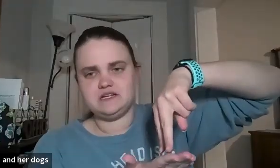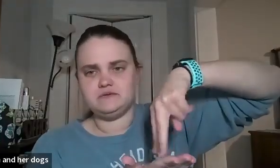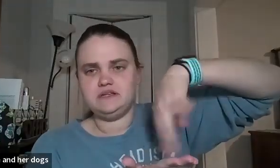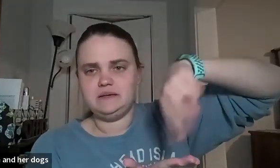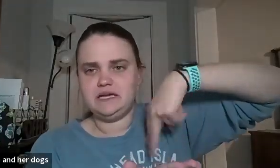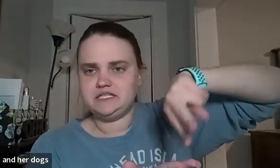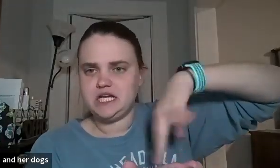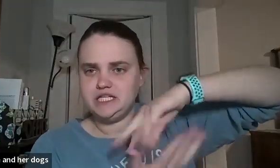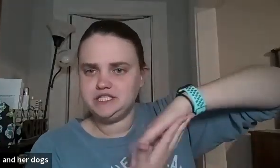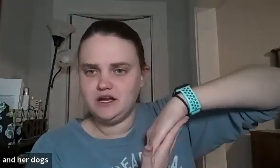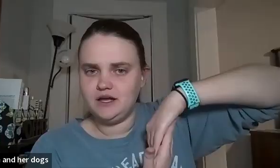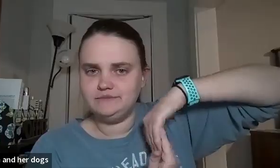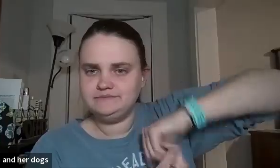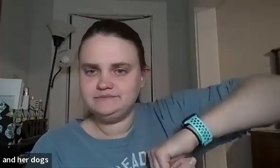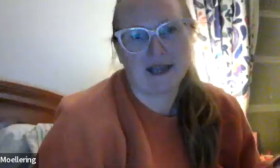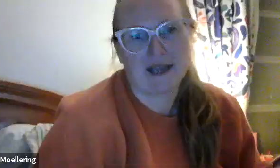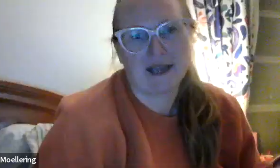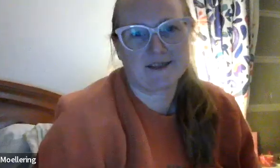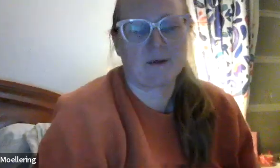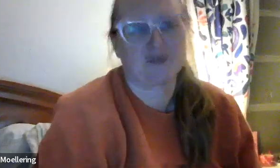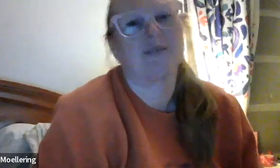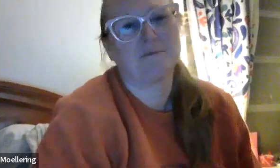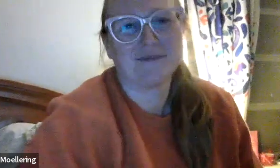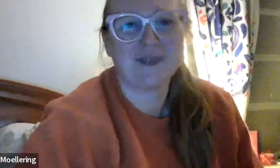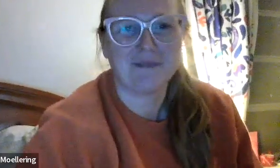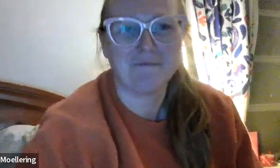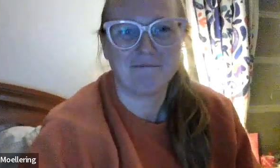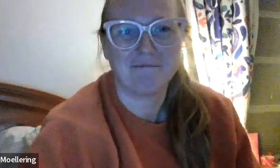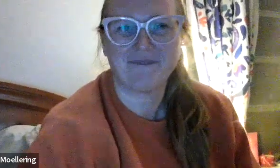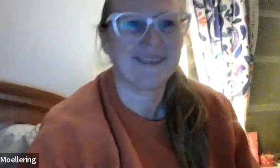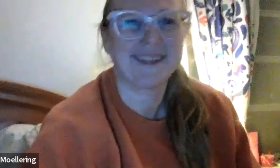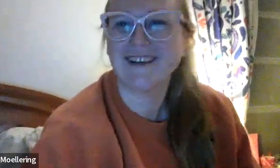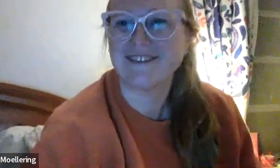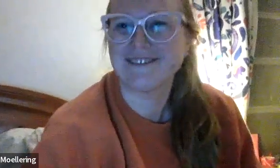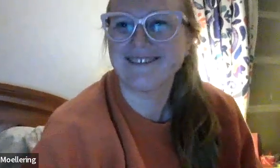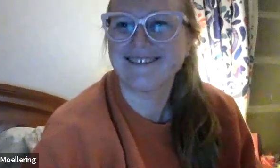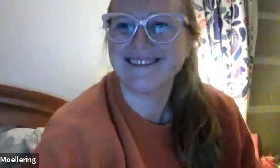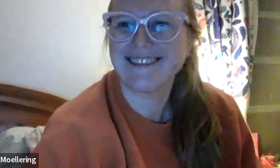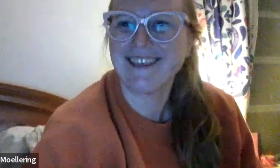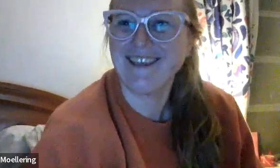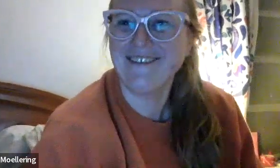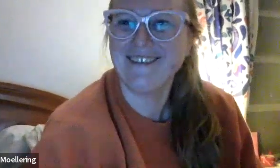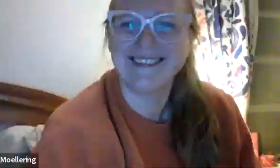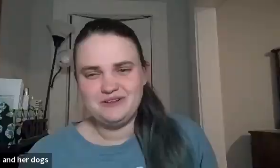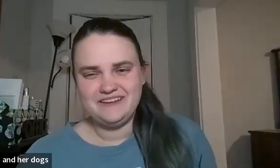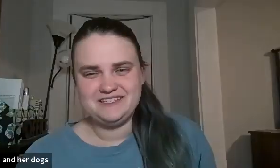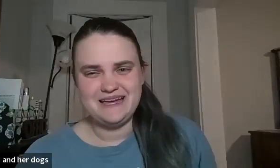to really make a change. In context, especially. But yeah. Okay. Yeah. They might just giggle at you looking like you're signing